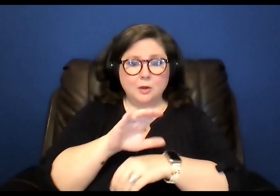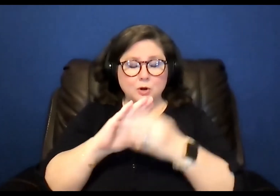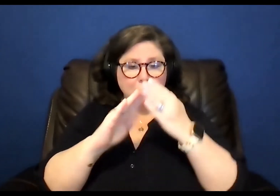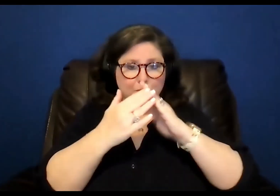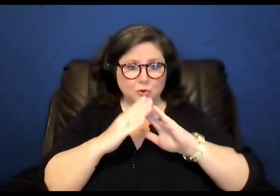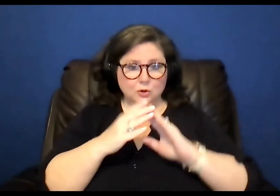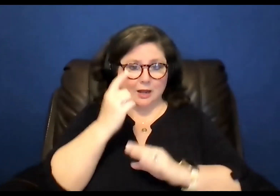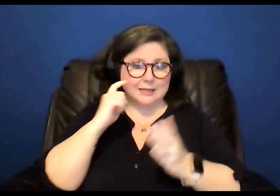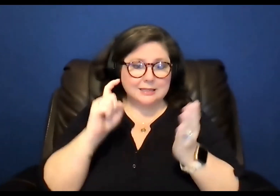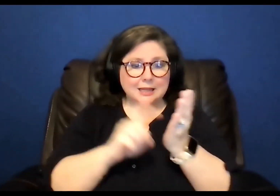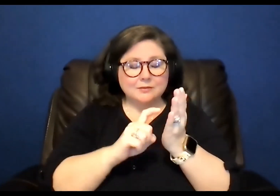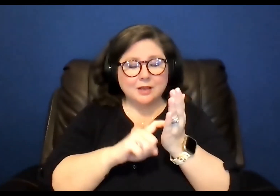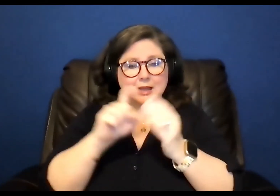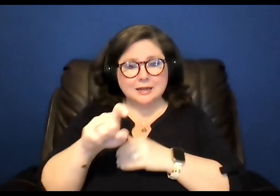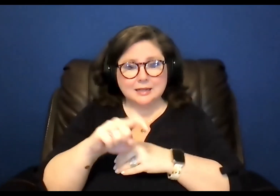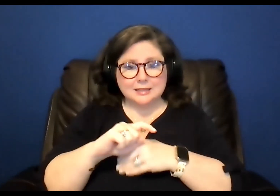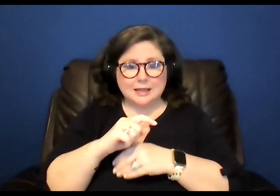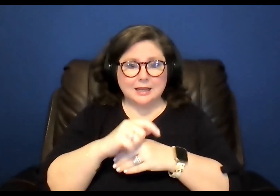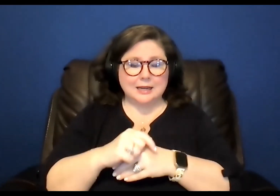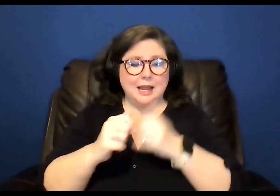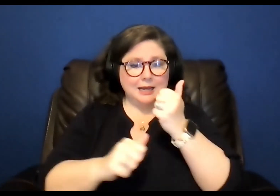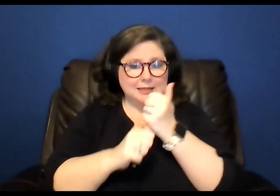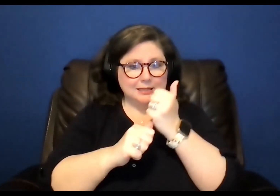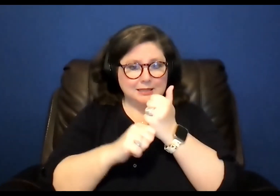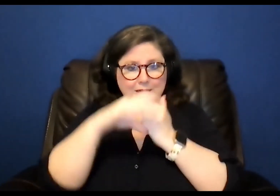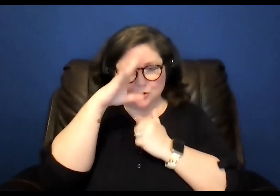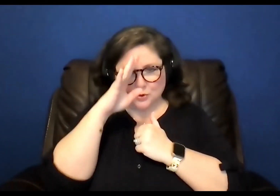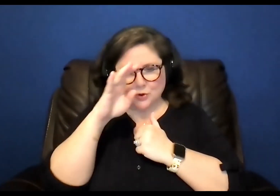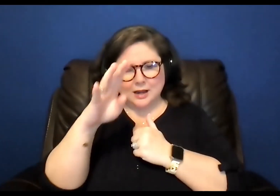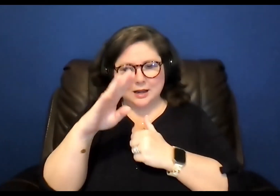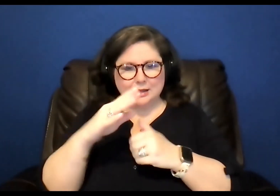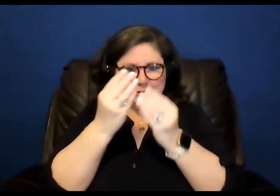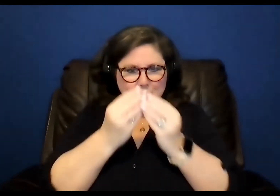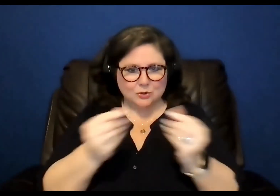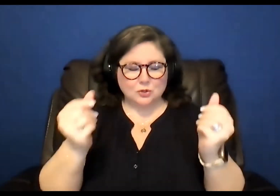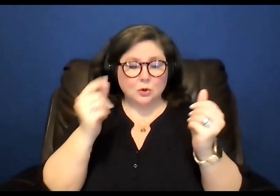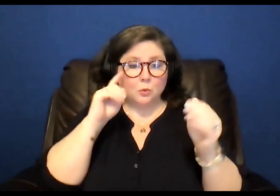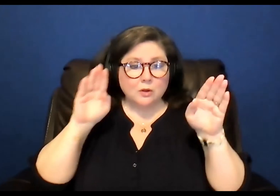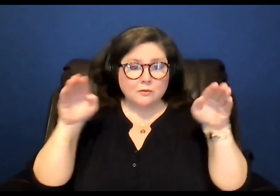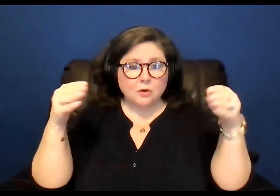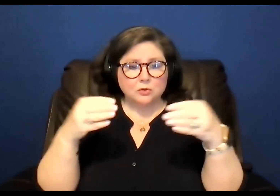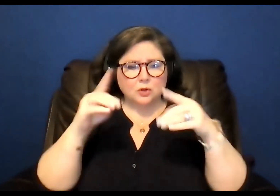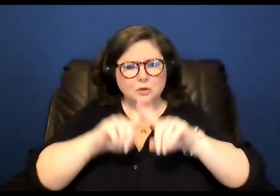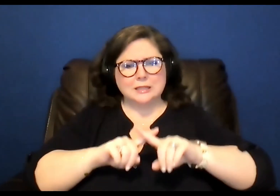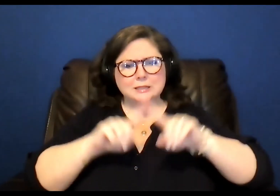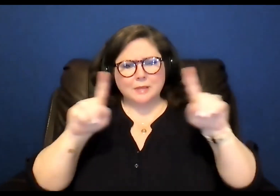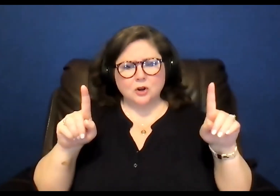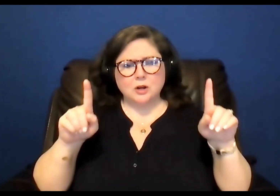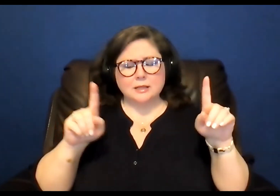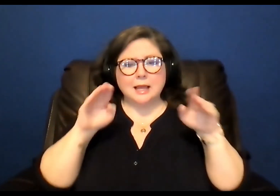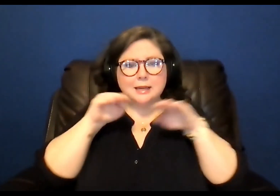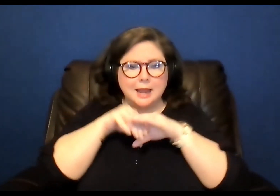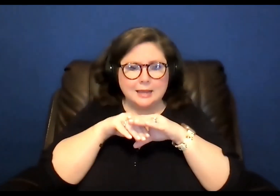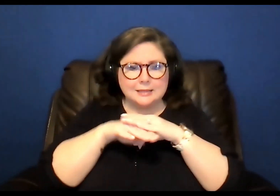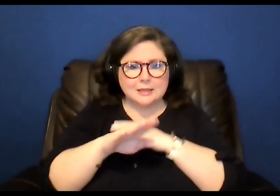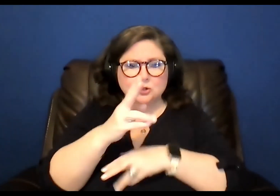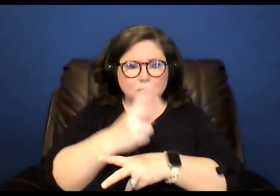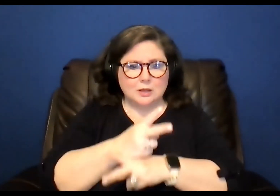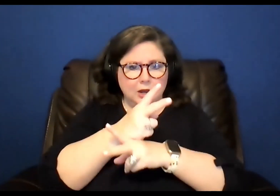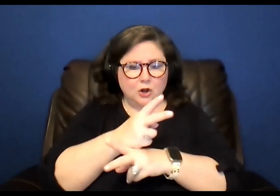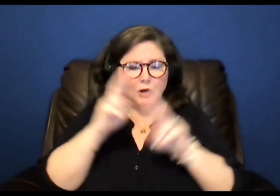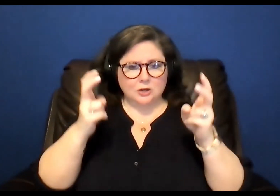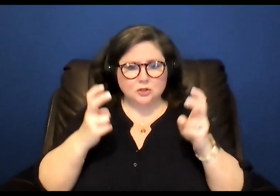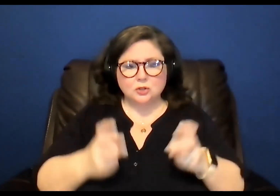and assist in creating solutions. We focus on healthcare disparities and access to care issues to ensure that all communities